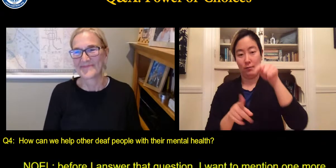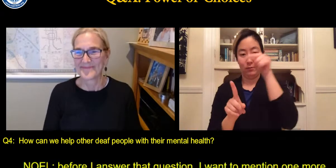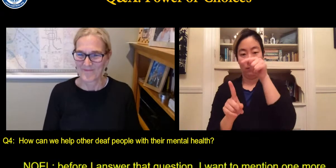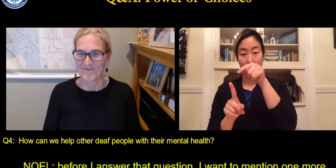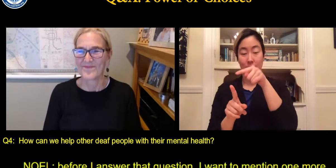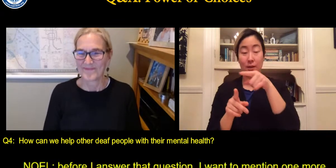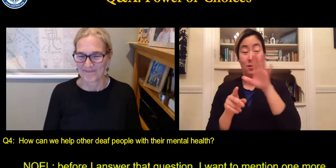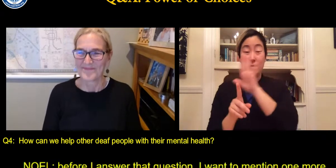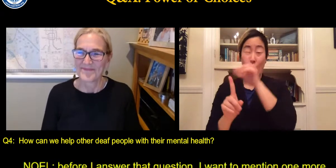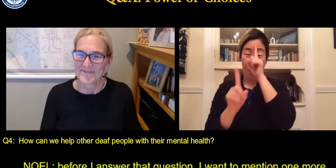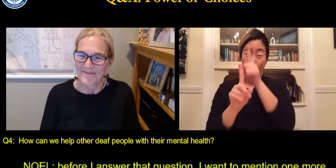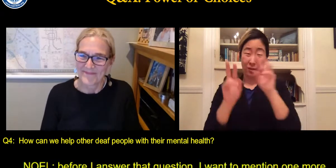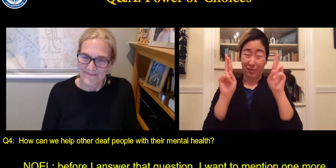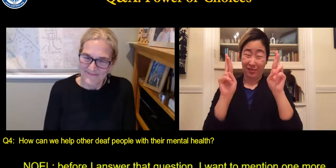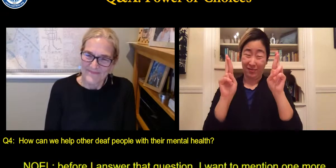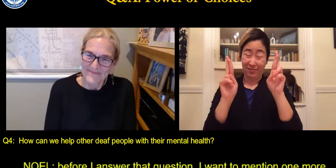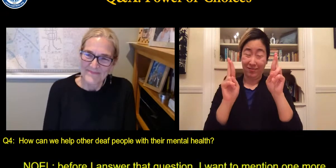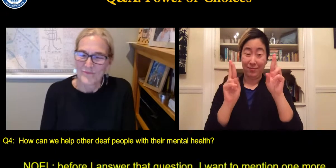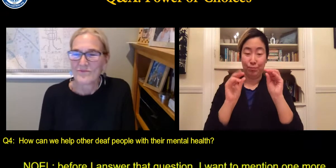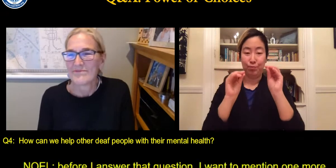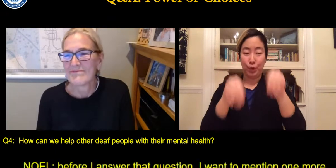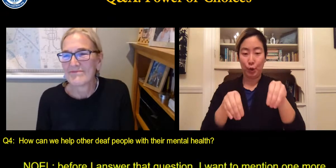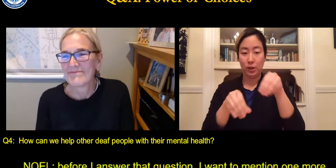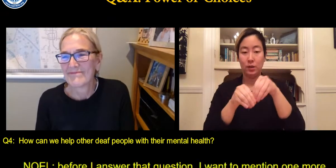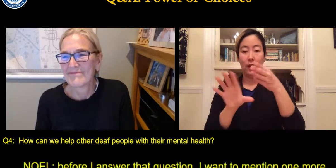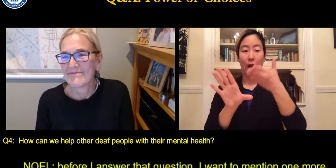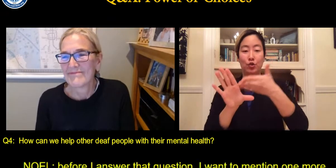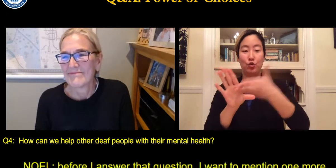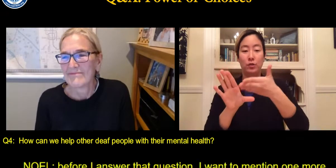language deprivation. And